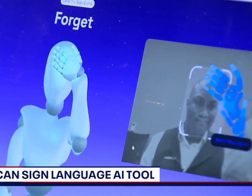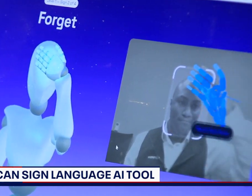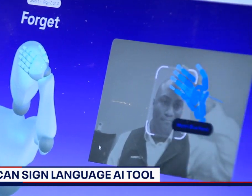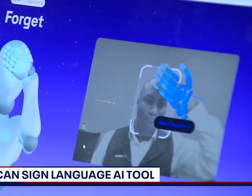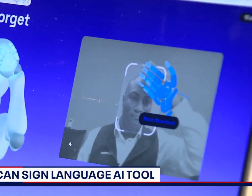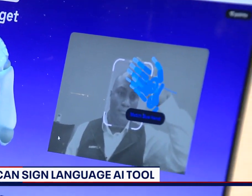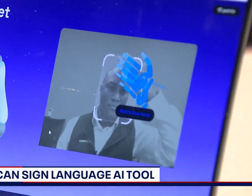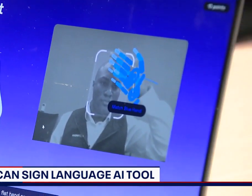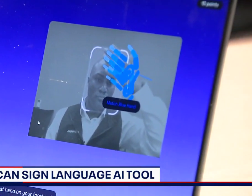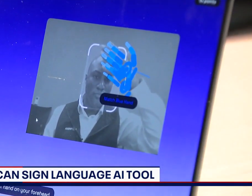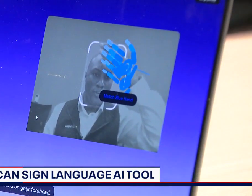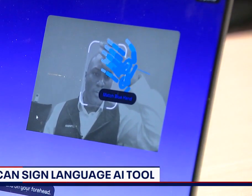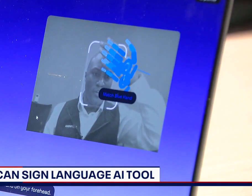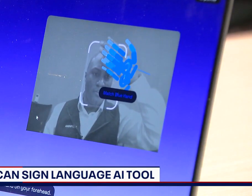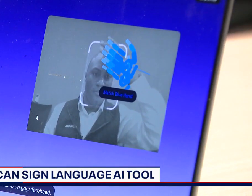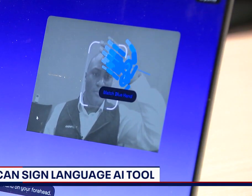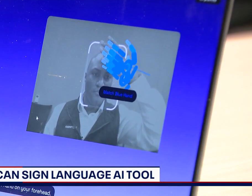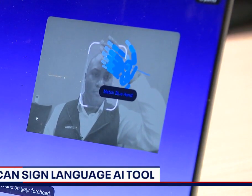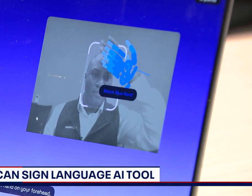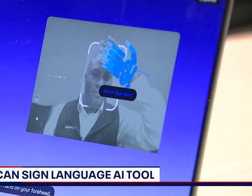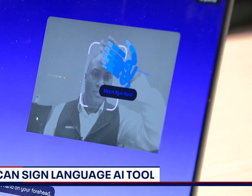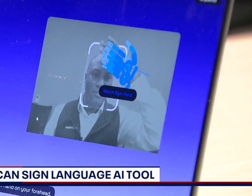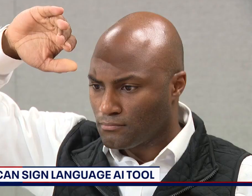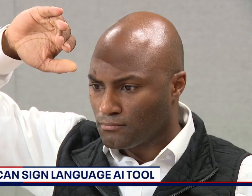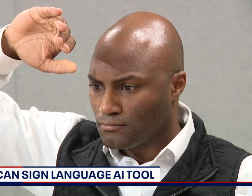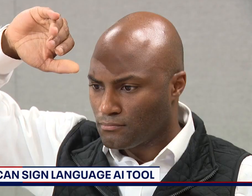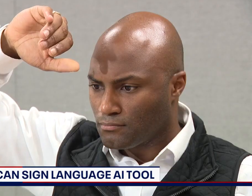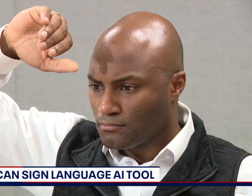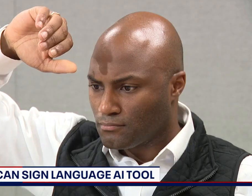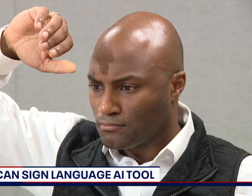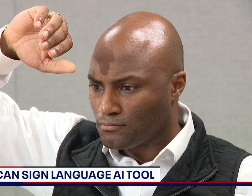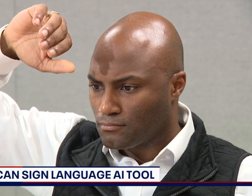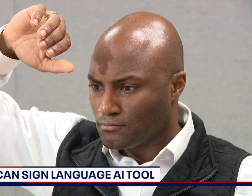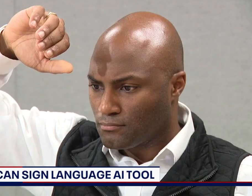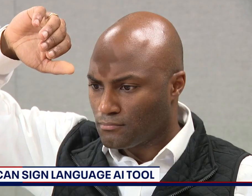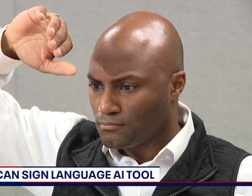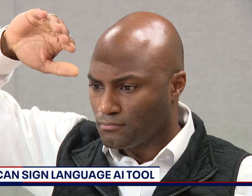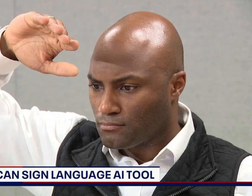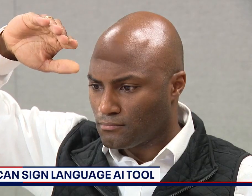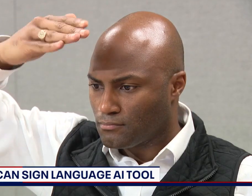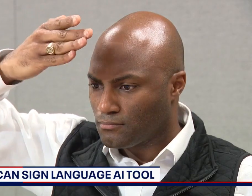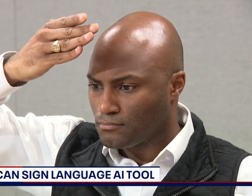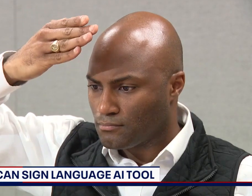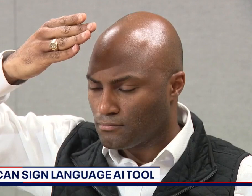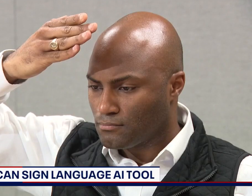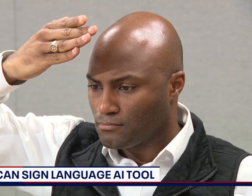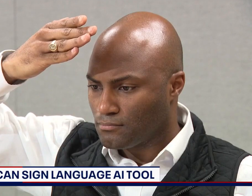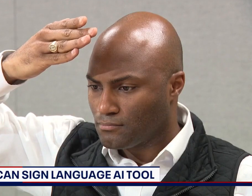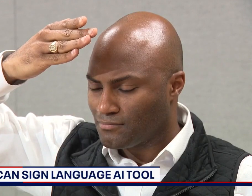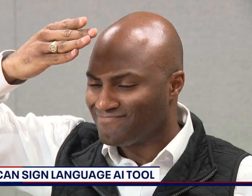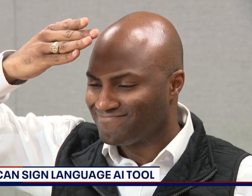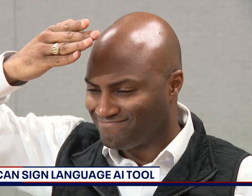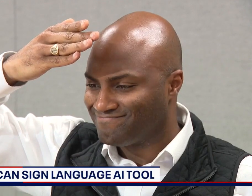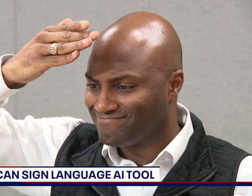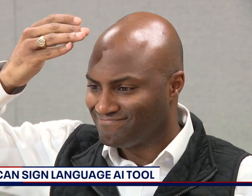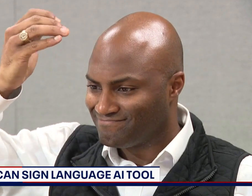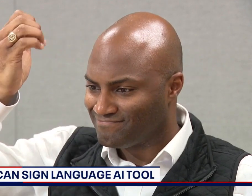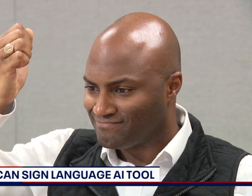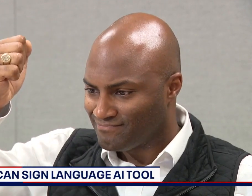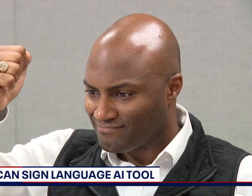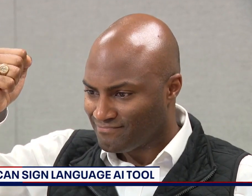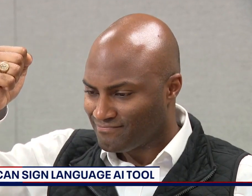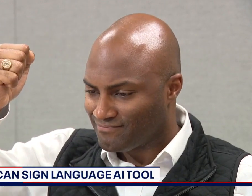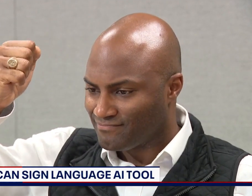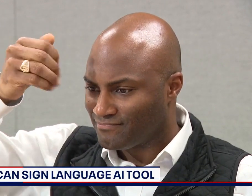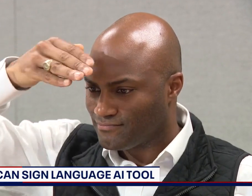live feedback as you are guided to learn the exact hand gestures to convey common words perfect now move your